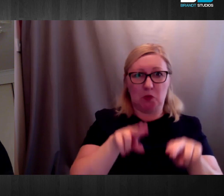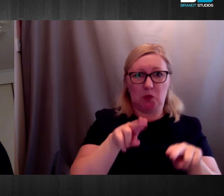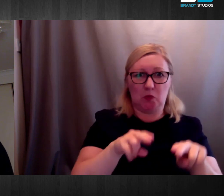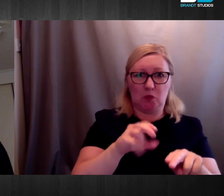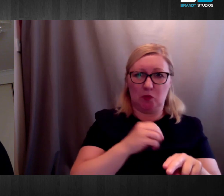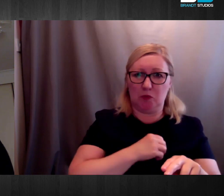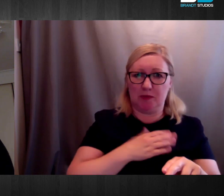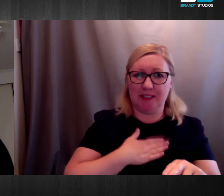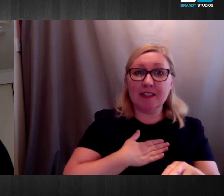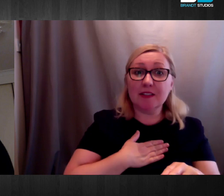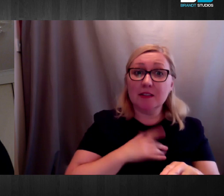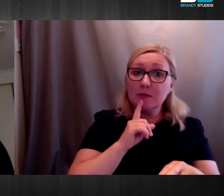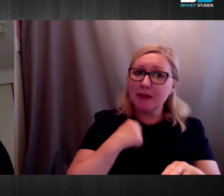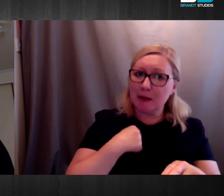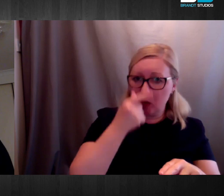them, aged from